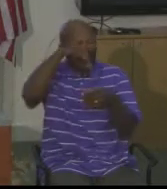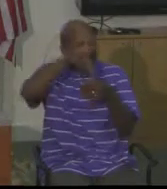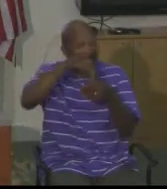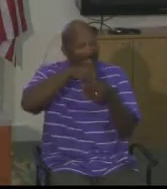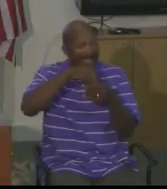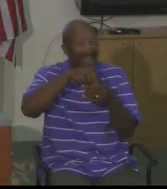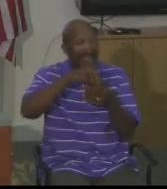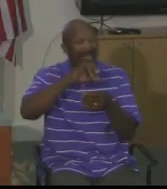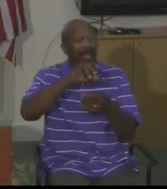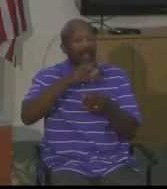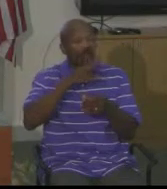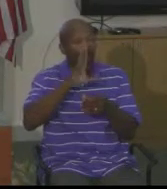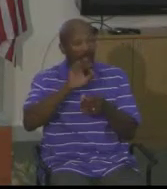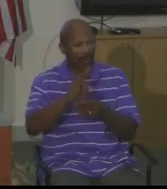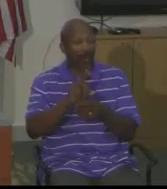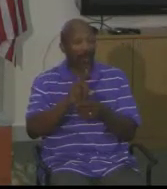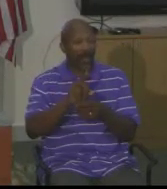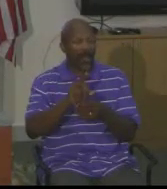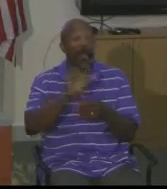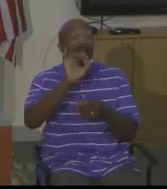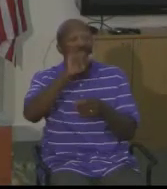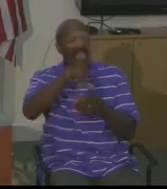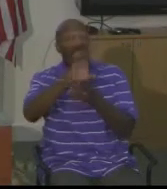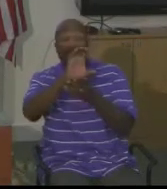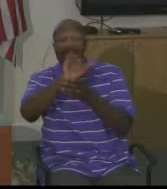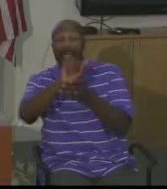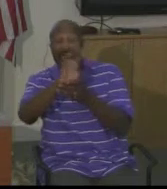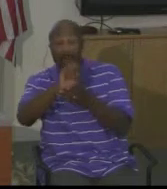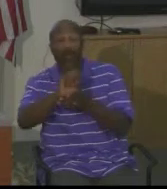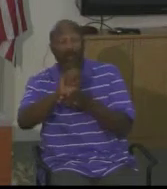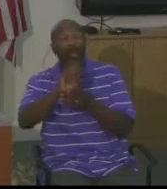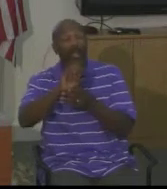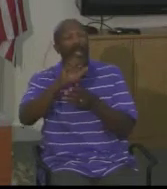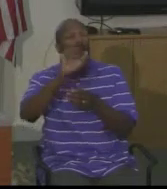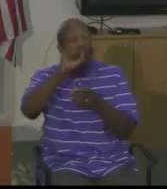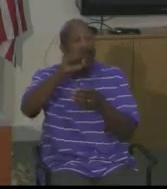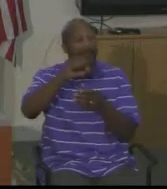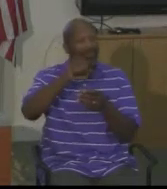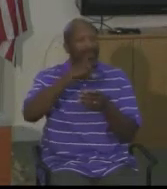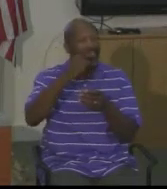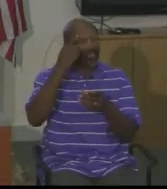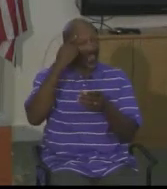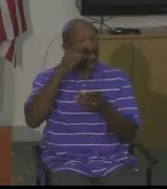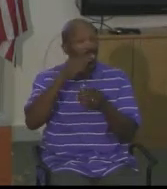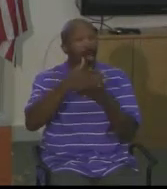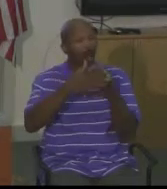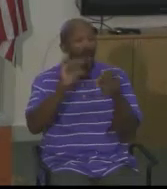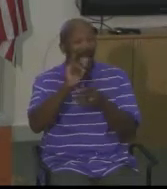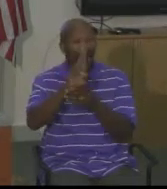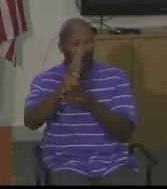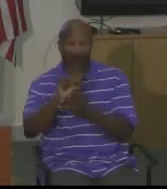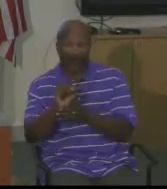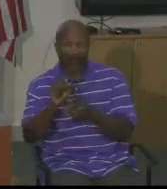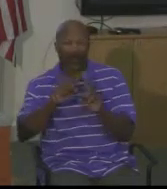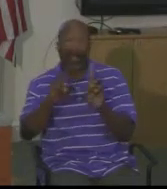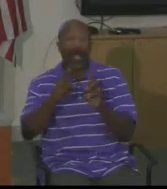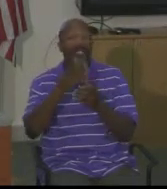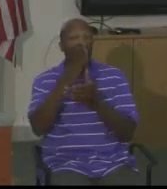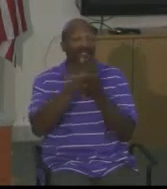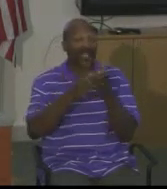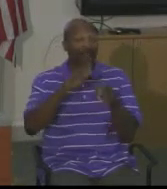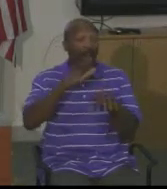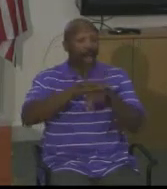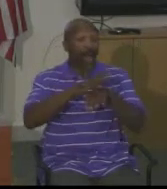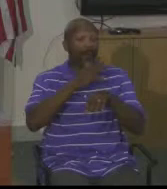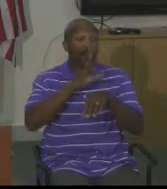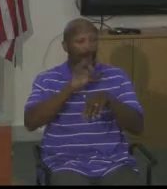The cable, in essence, is a bus. So you can think of the cable being a bus too. But some of the stuff on the